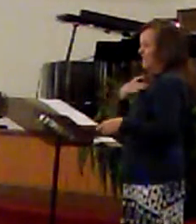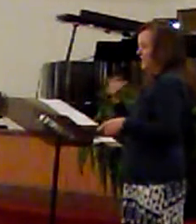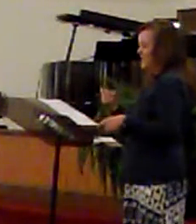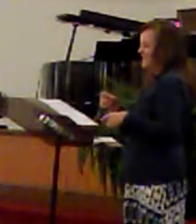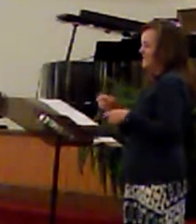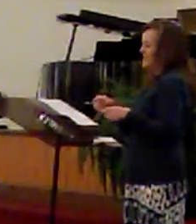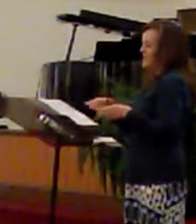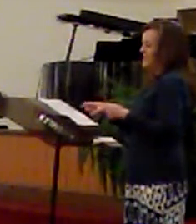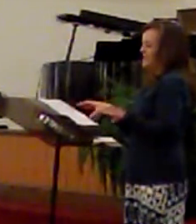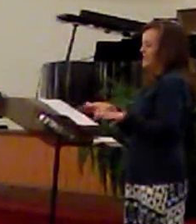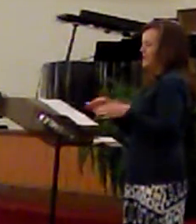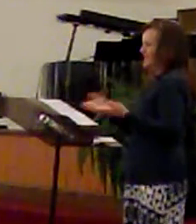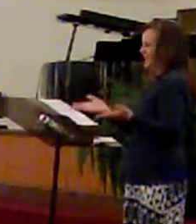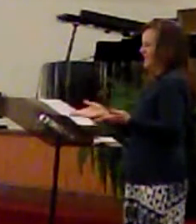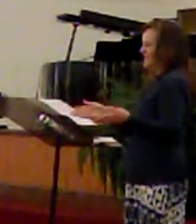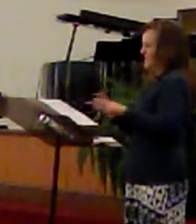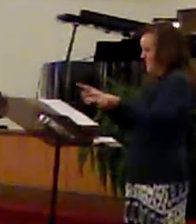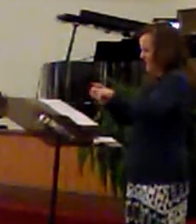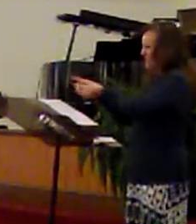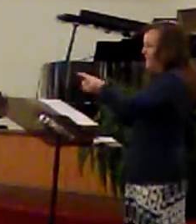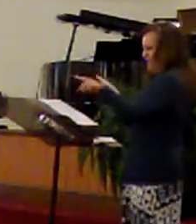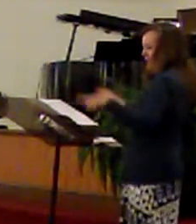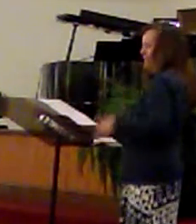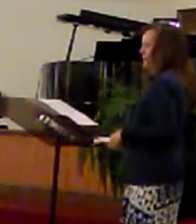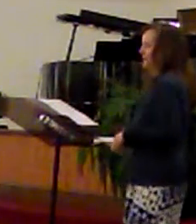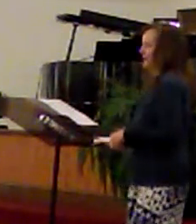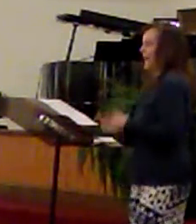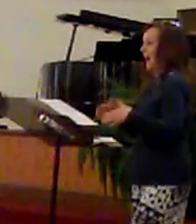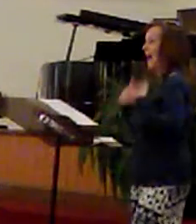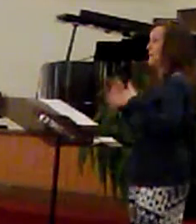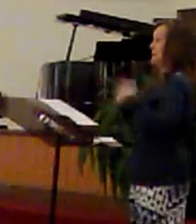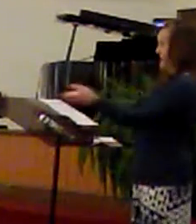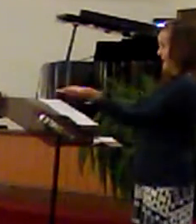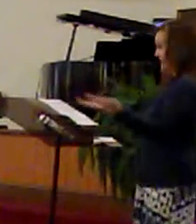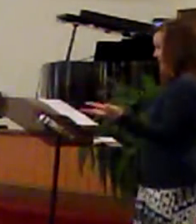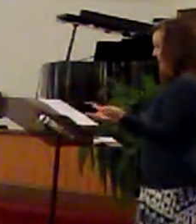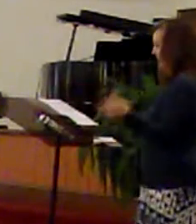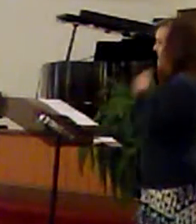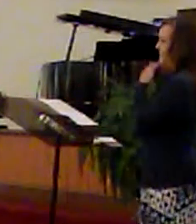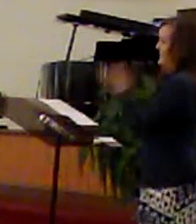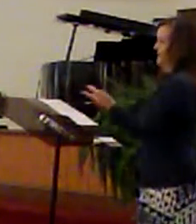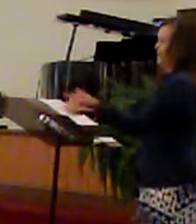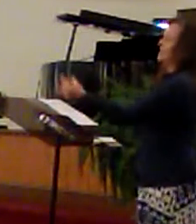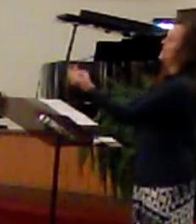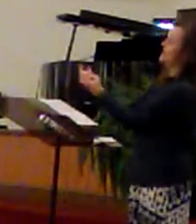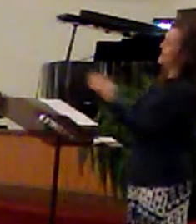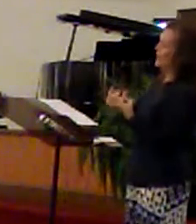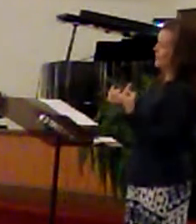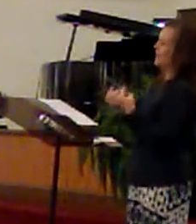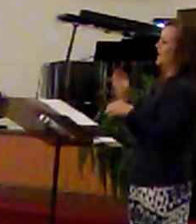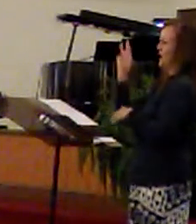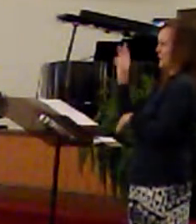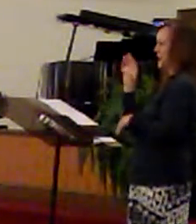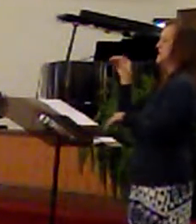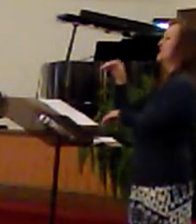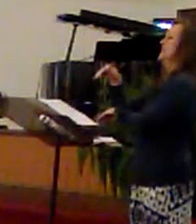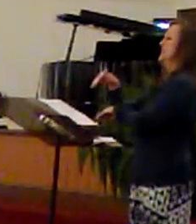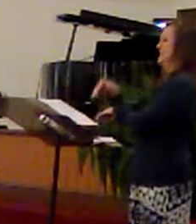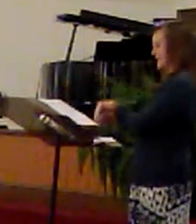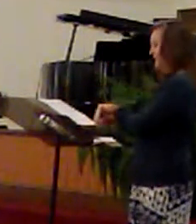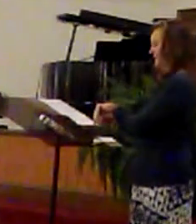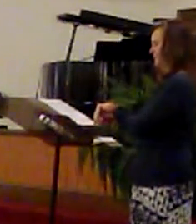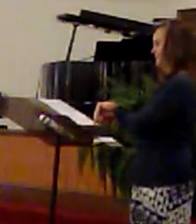Most of the time. Well, I'm glad you're here tonight. I'm thankful that you came once again on Wednesday night. I'll take that for